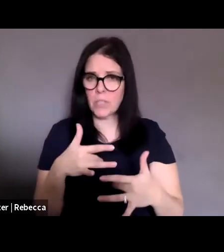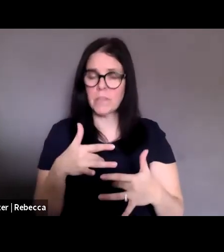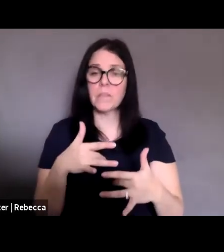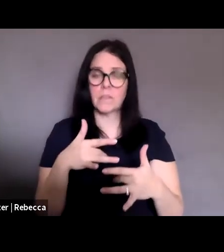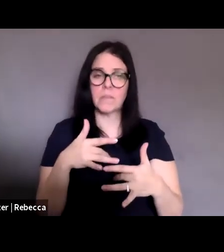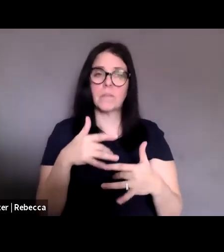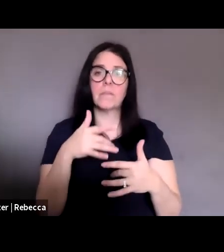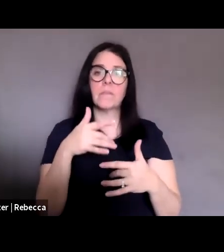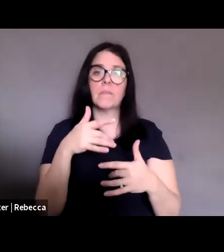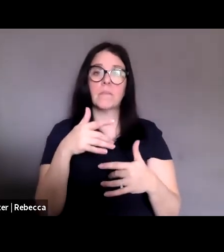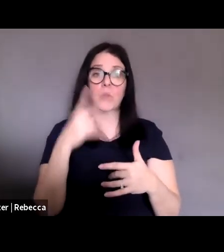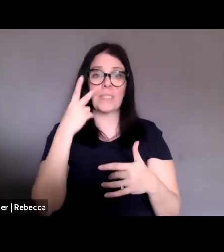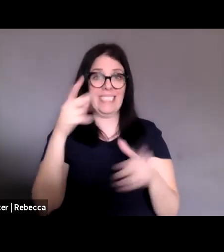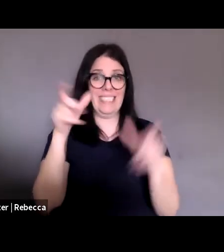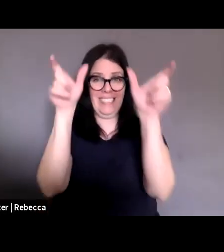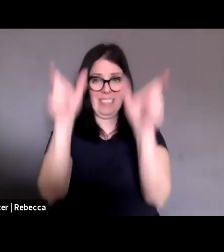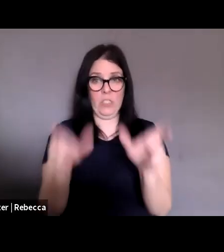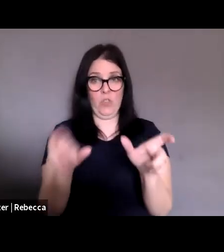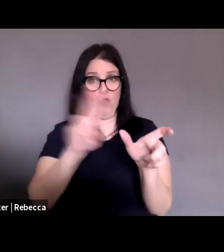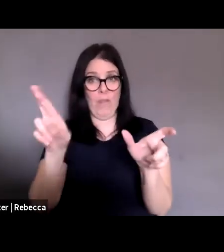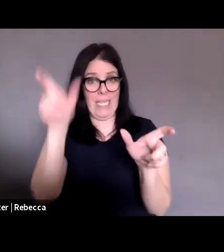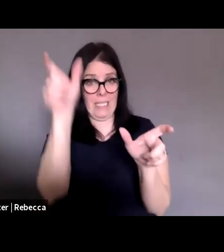on the right-hand side of the slide,